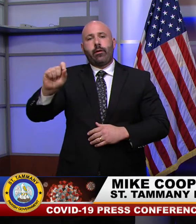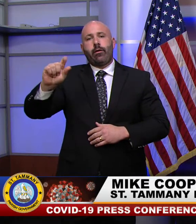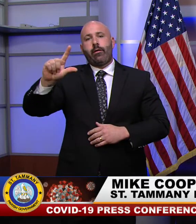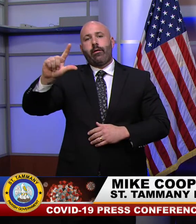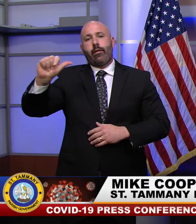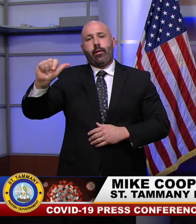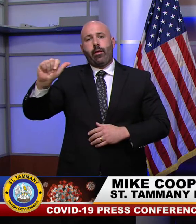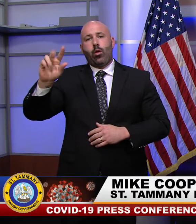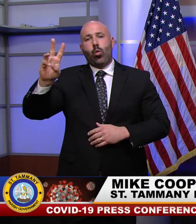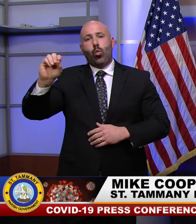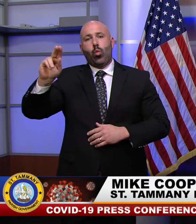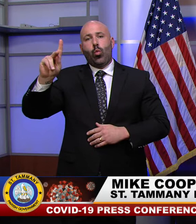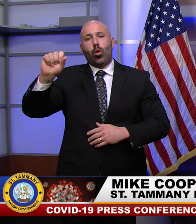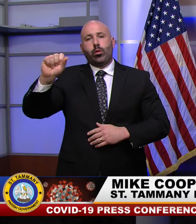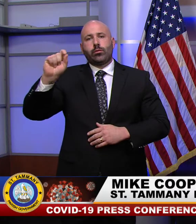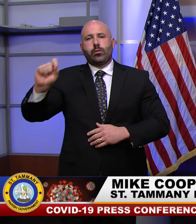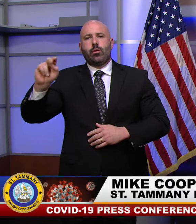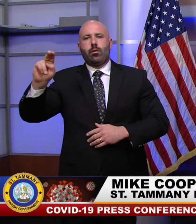www.laworks.net.